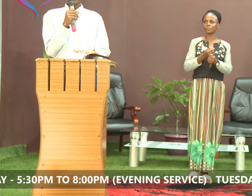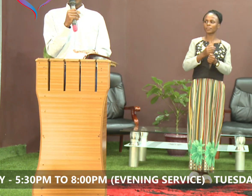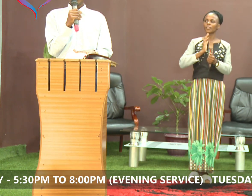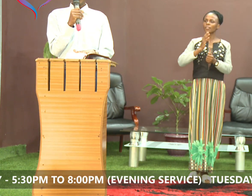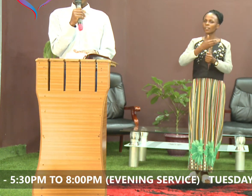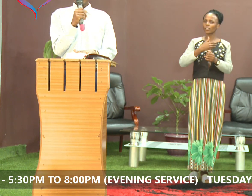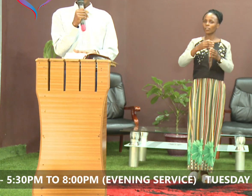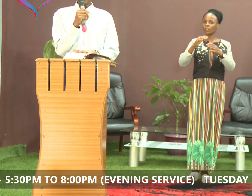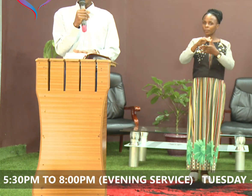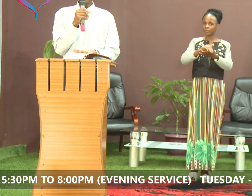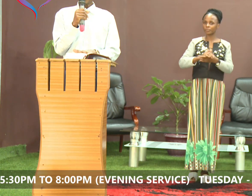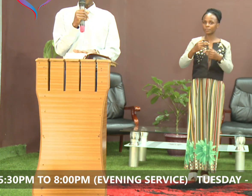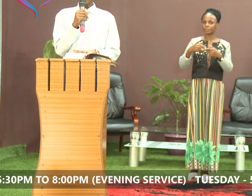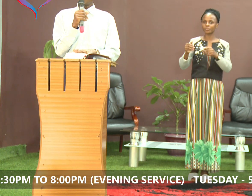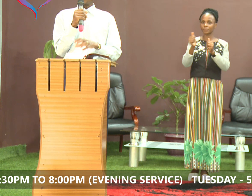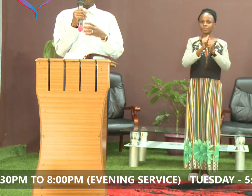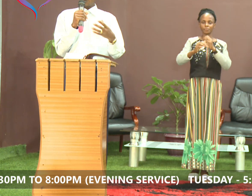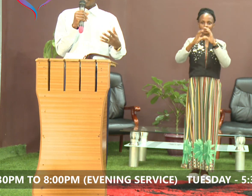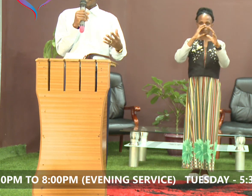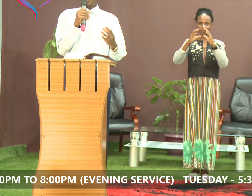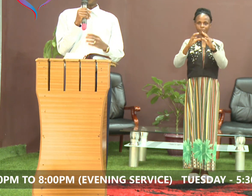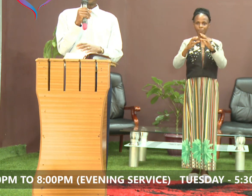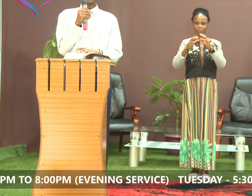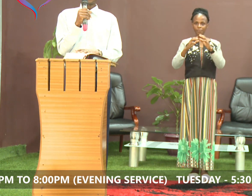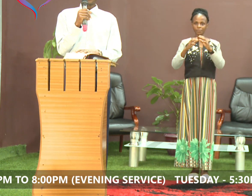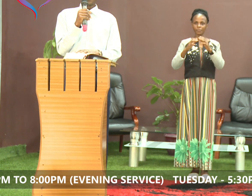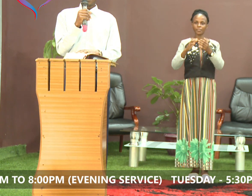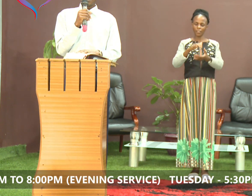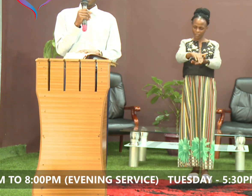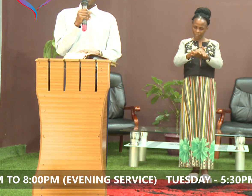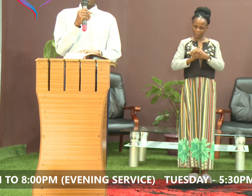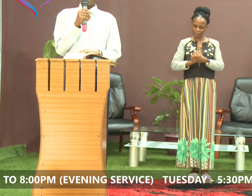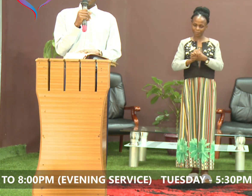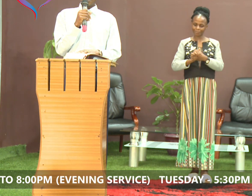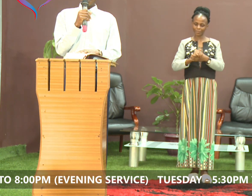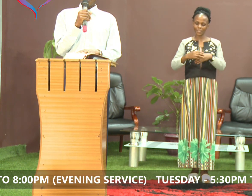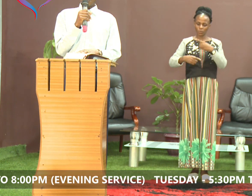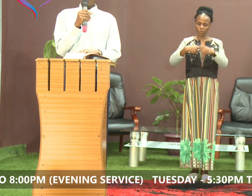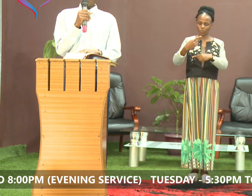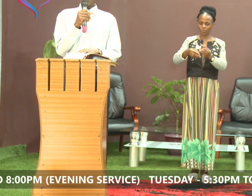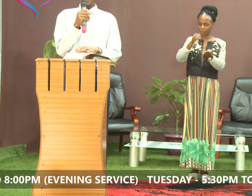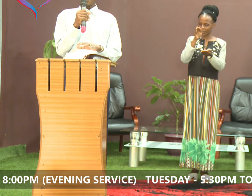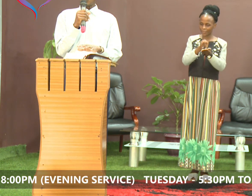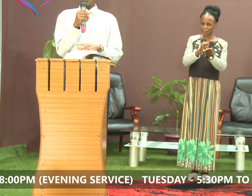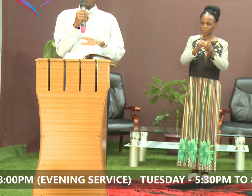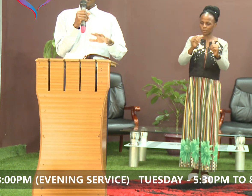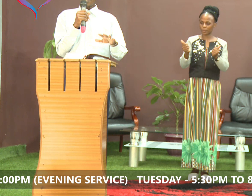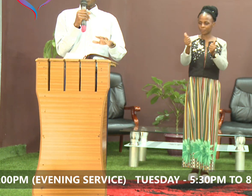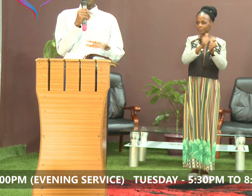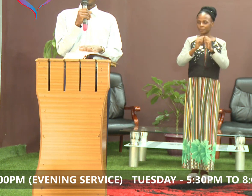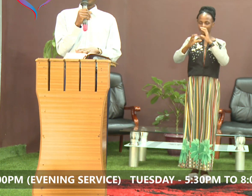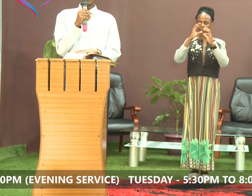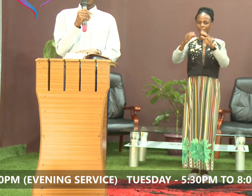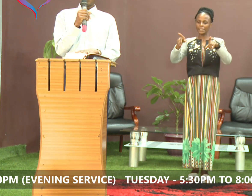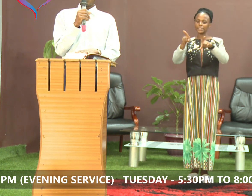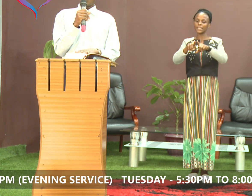with communication. Obufumbo bwaffe bwatandika na kwogeraganya. Marriage is maintained by how we communicate. Obufumbo bubeerawo lwa kwogeraganya.